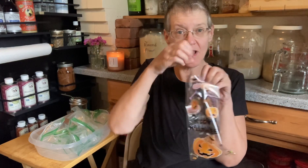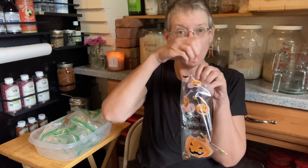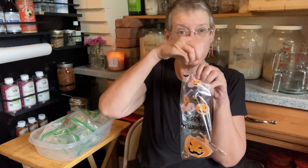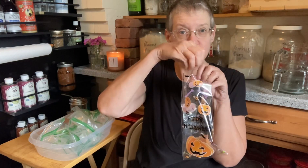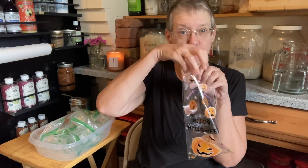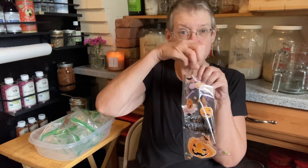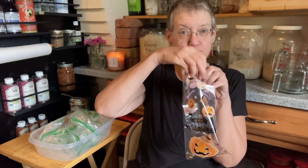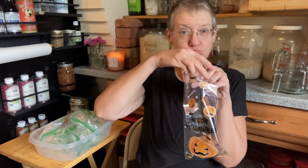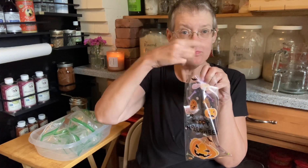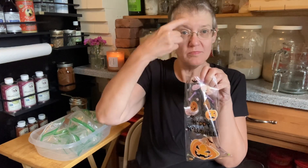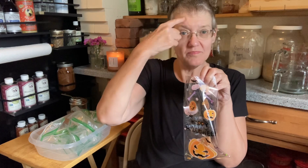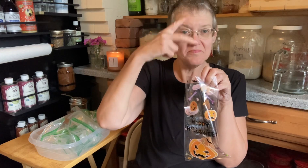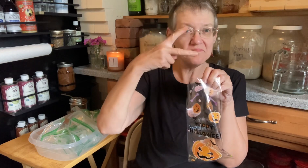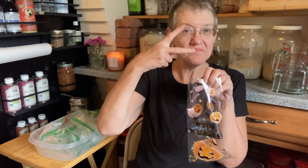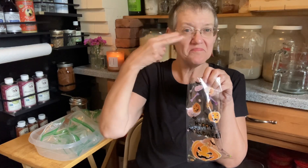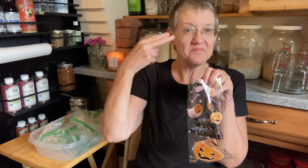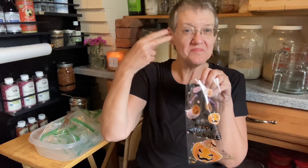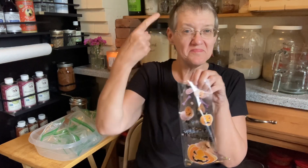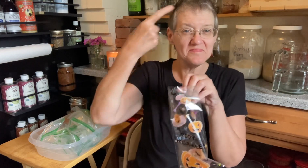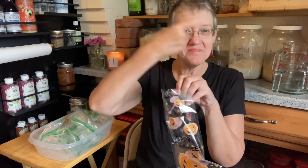I'm going to put several in here for Halloween Day.